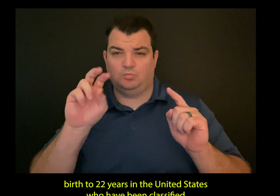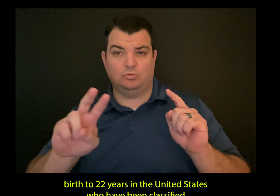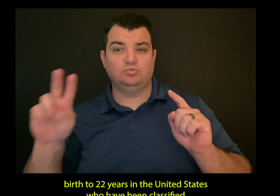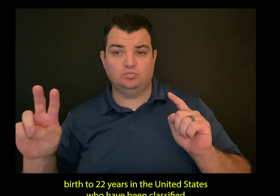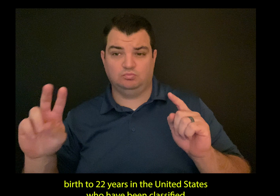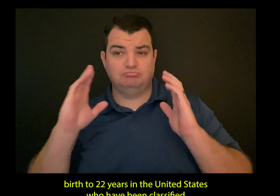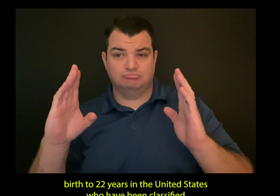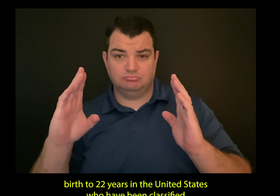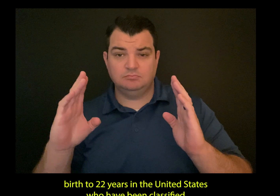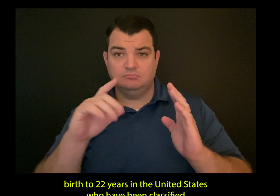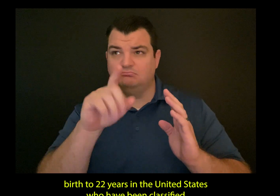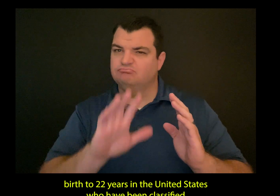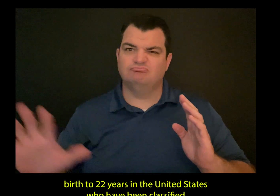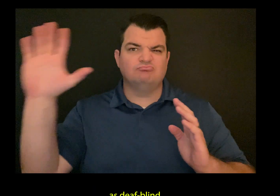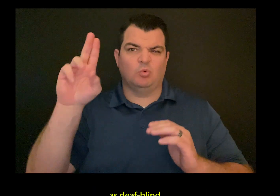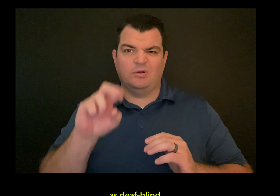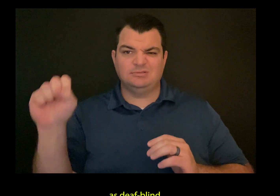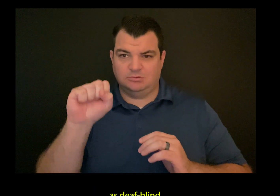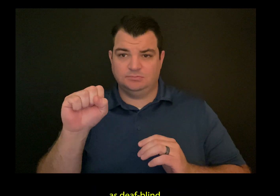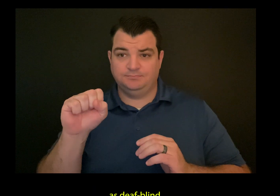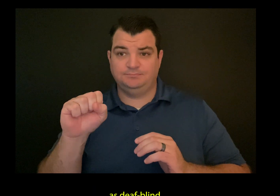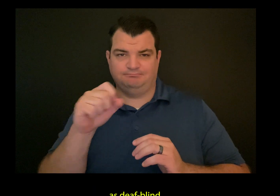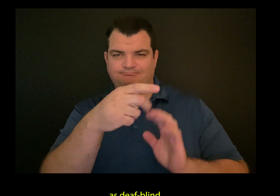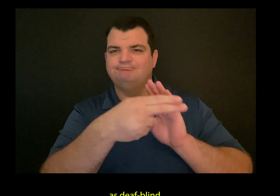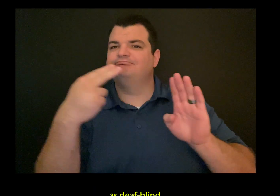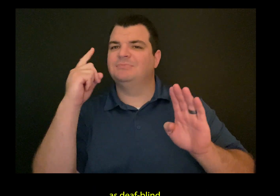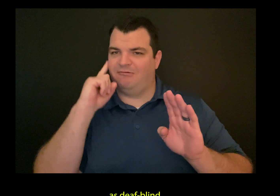United States who have been classified as deafblind.